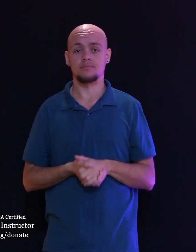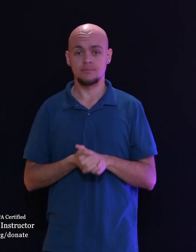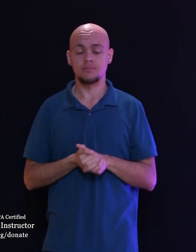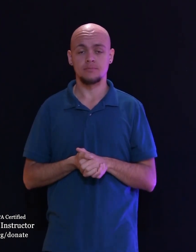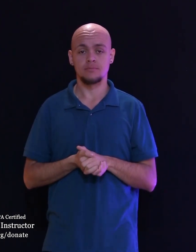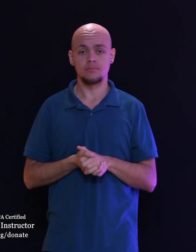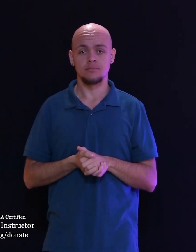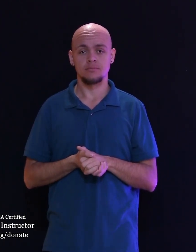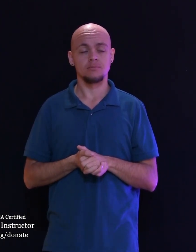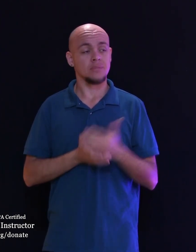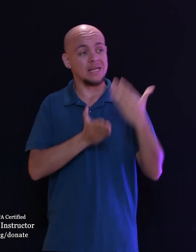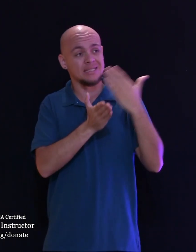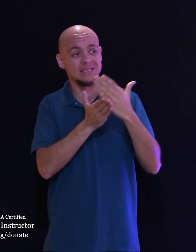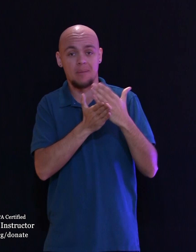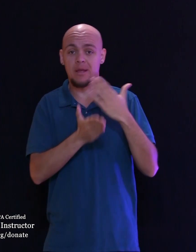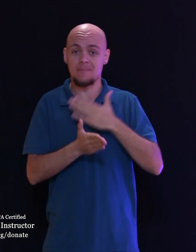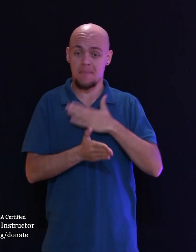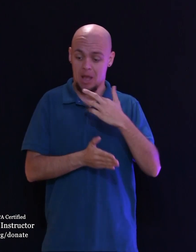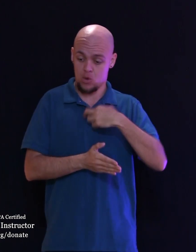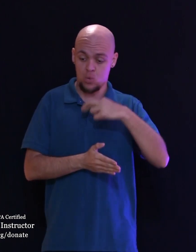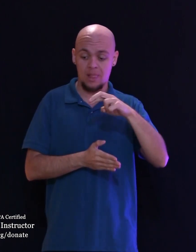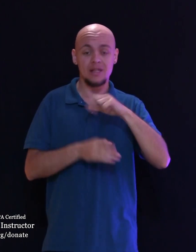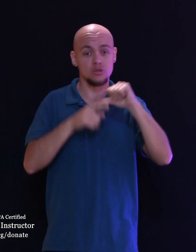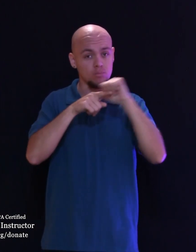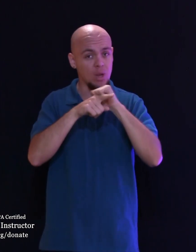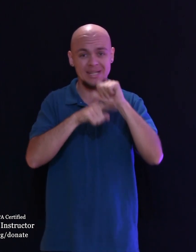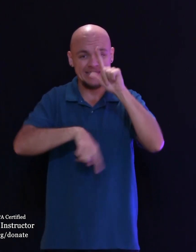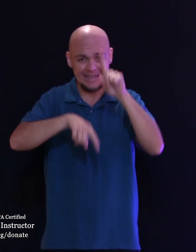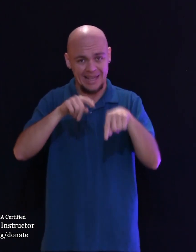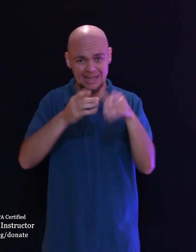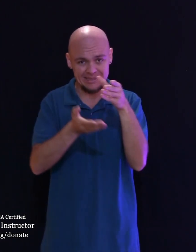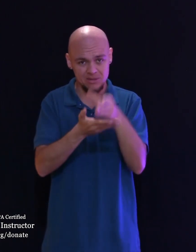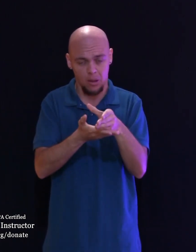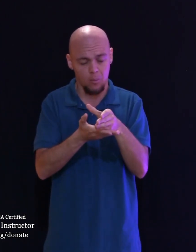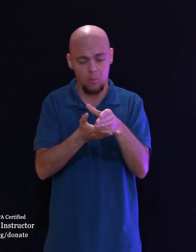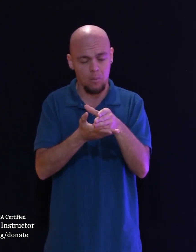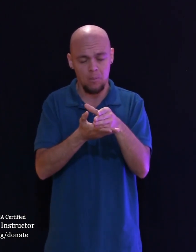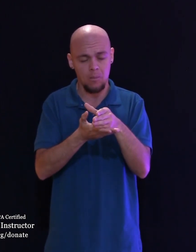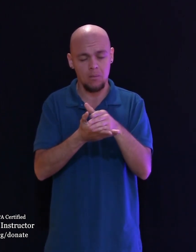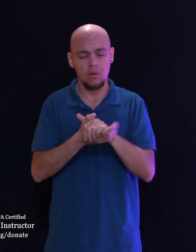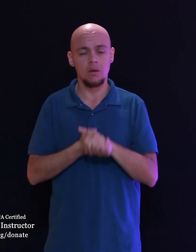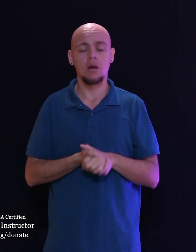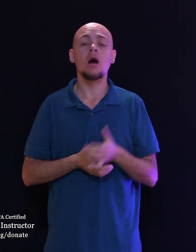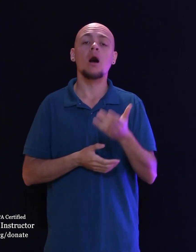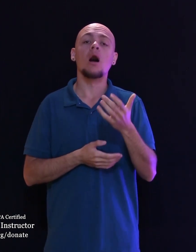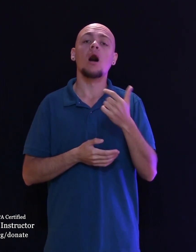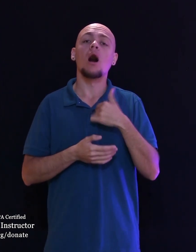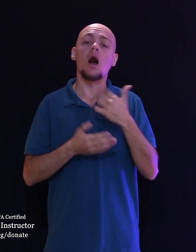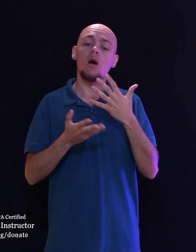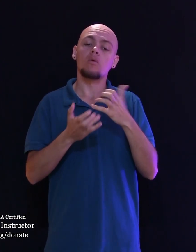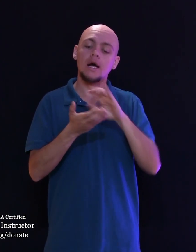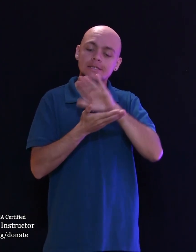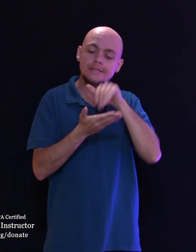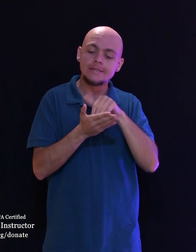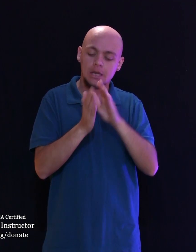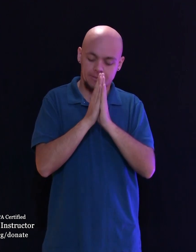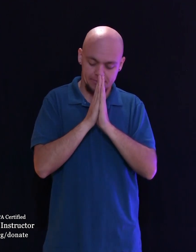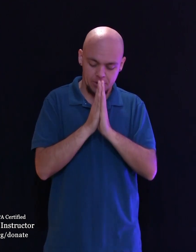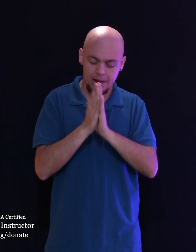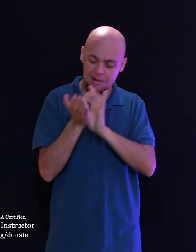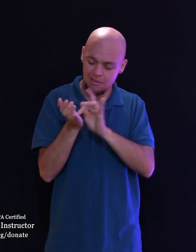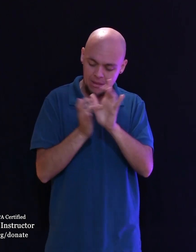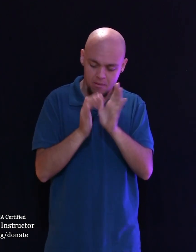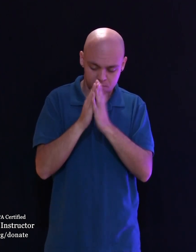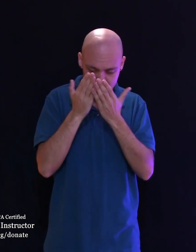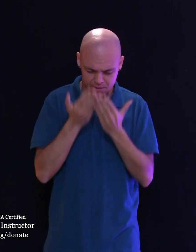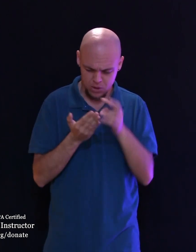If I want to have centering prayer, and I want to read the Bible, and I want to journal on it, and I want to discuss it with my friends, he can't stop that. That's the